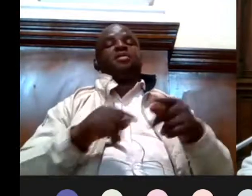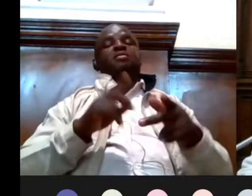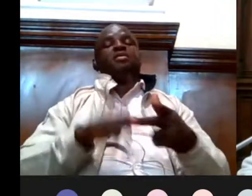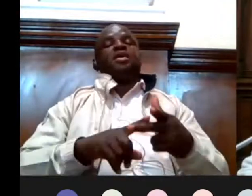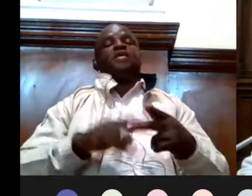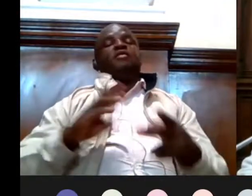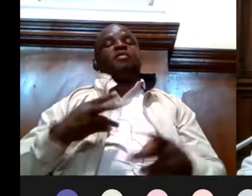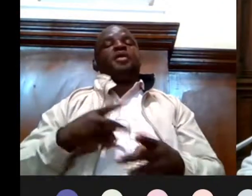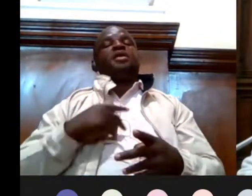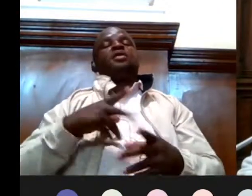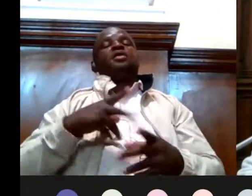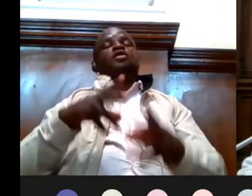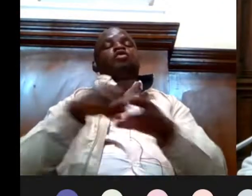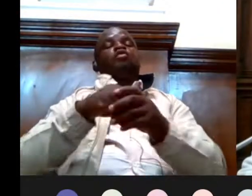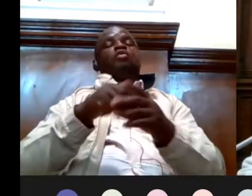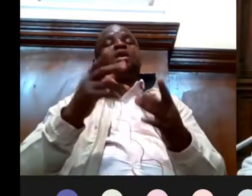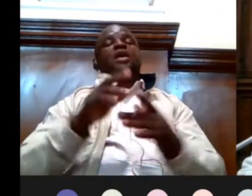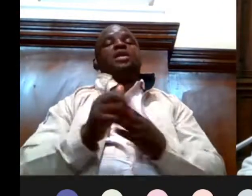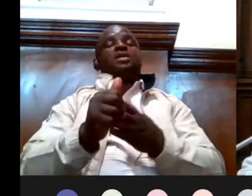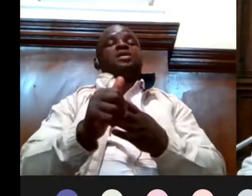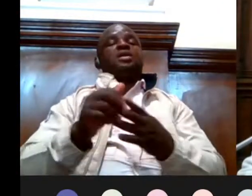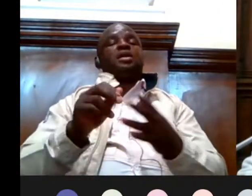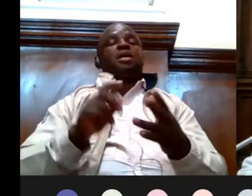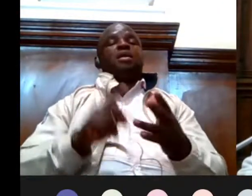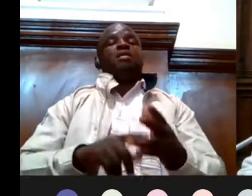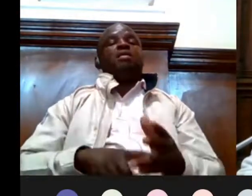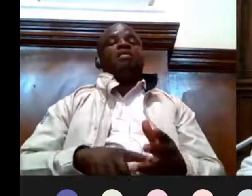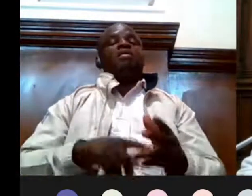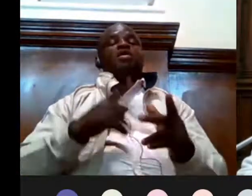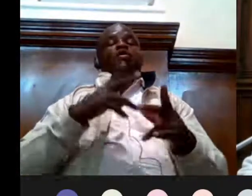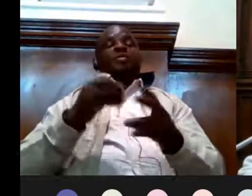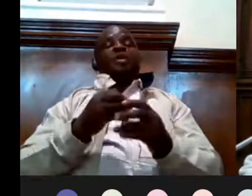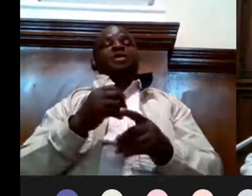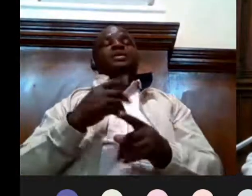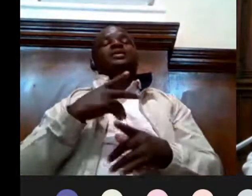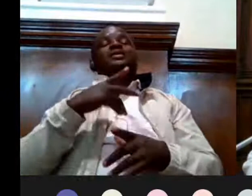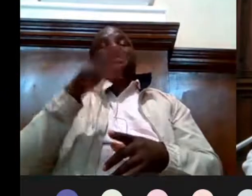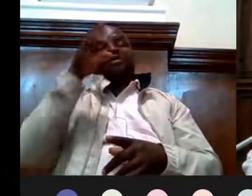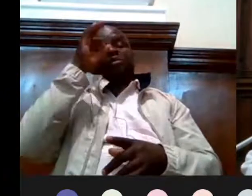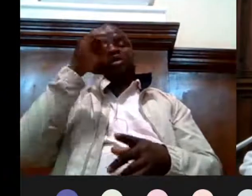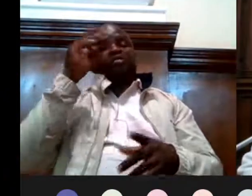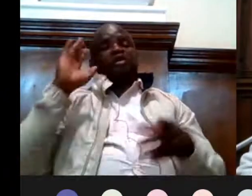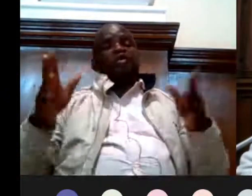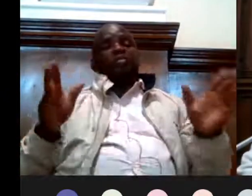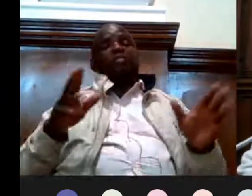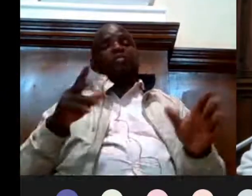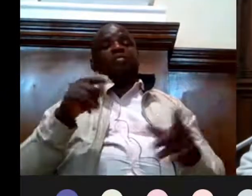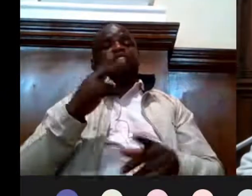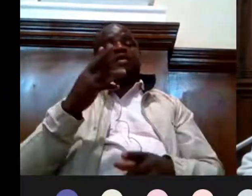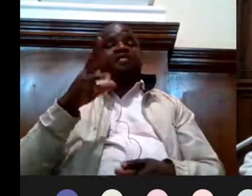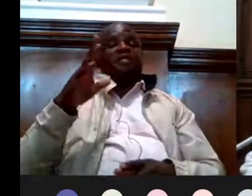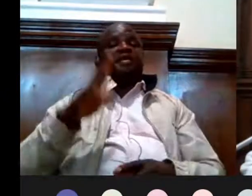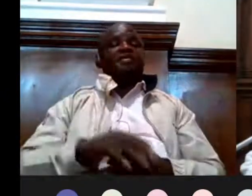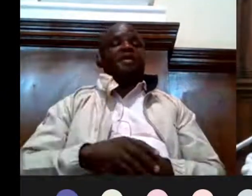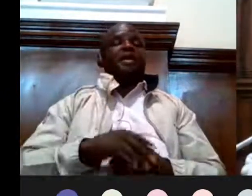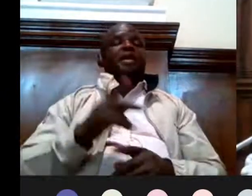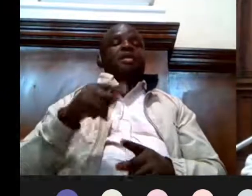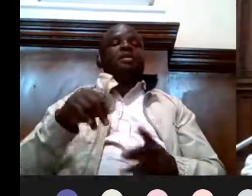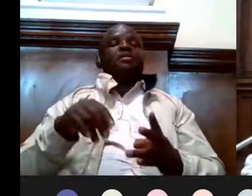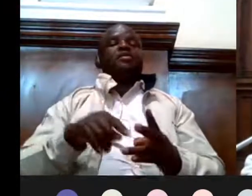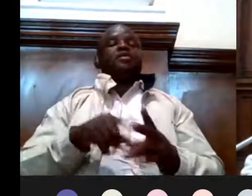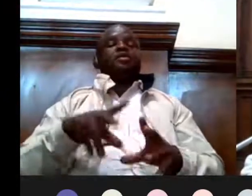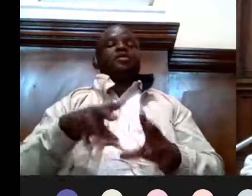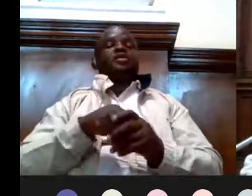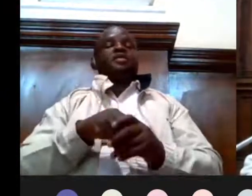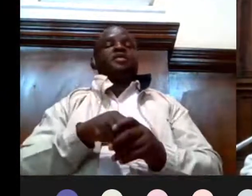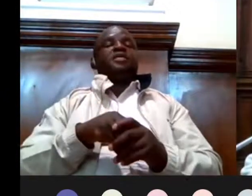in School Leadership, honoring Free State Female Law Enforcement Officials on the 25th, and attending to